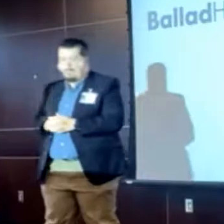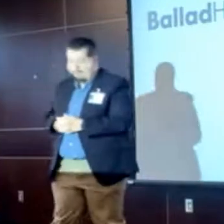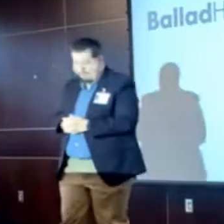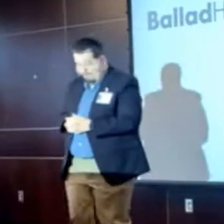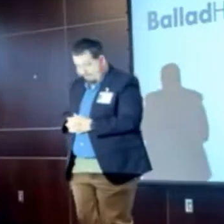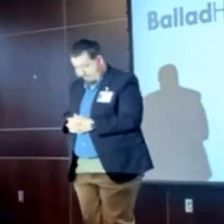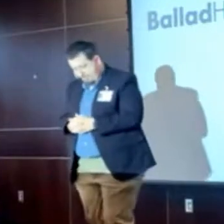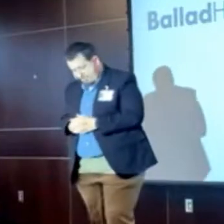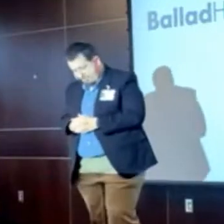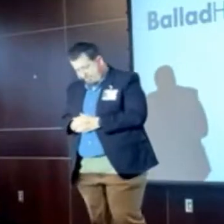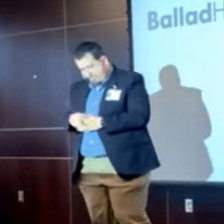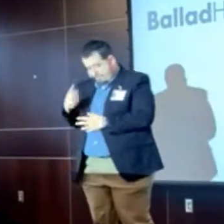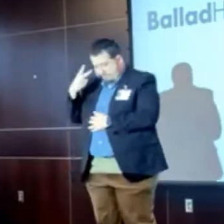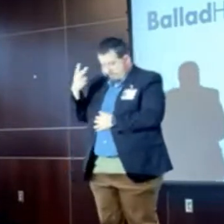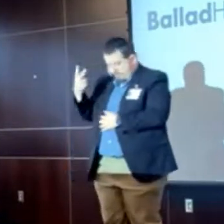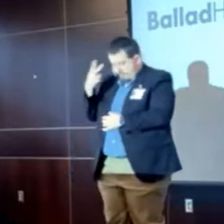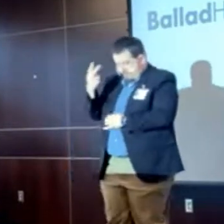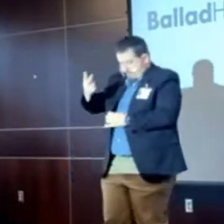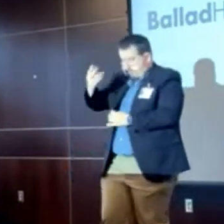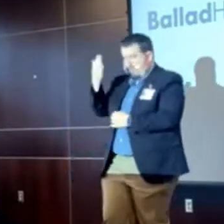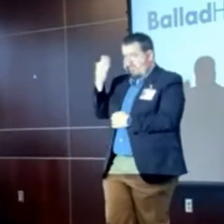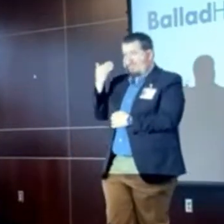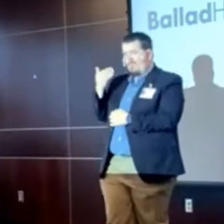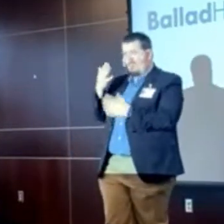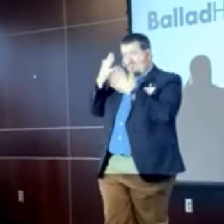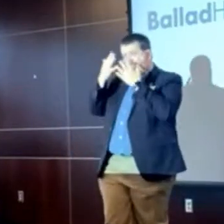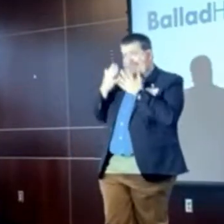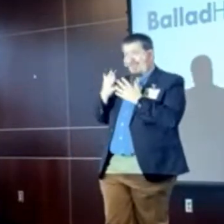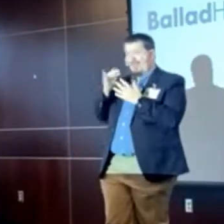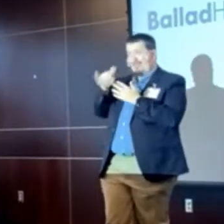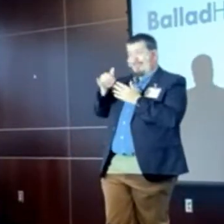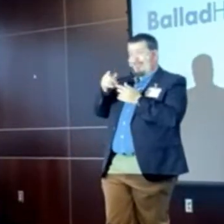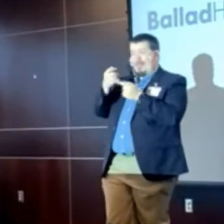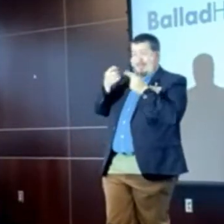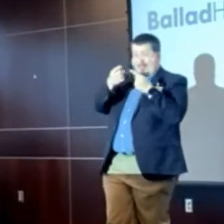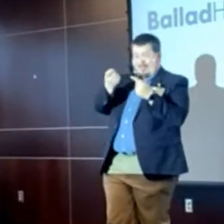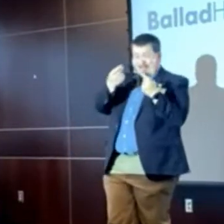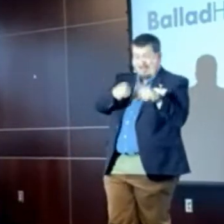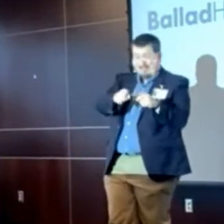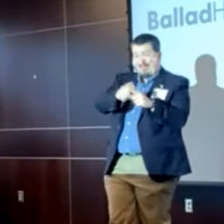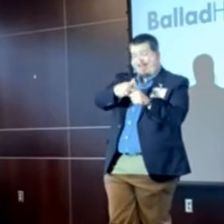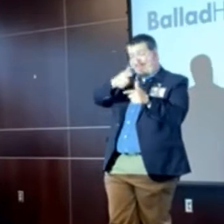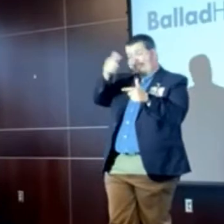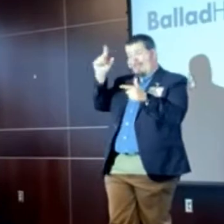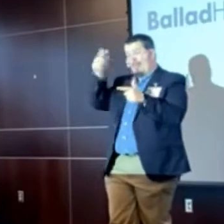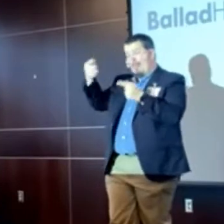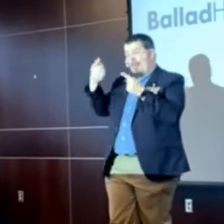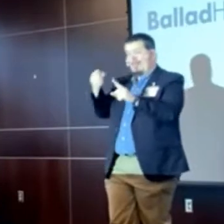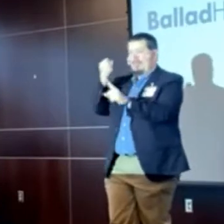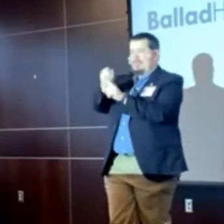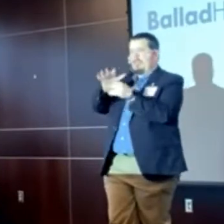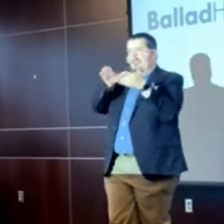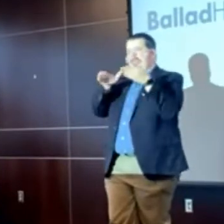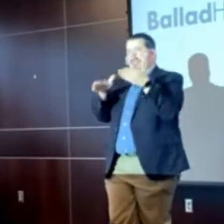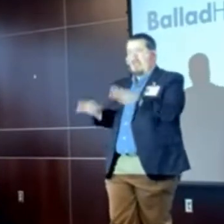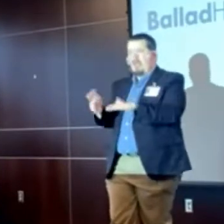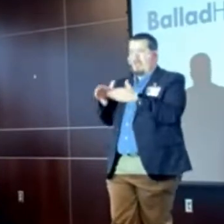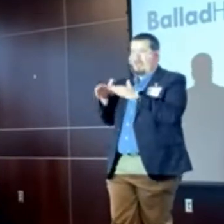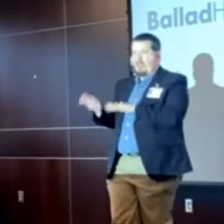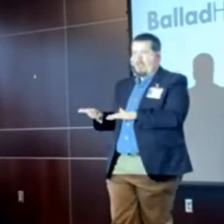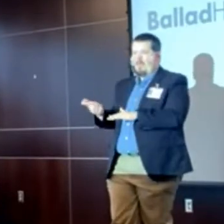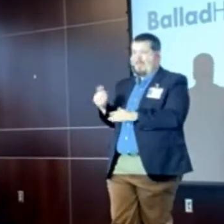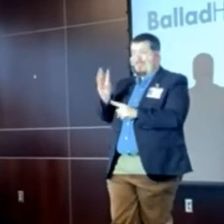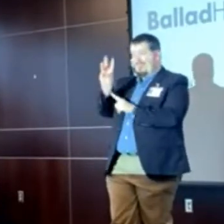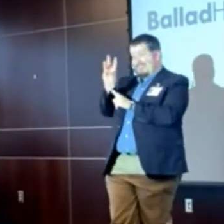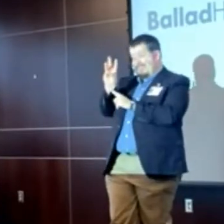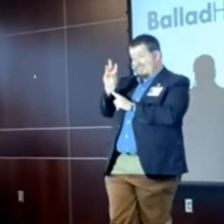So as we've seen before, unfortunately, a lagging indicator of this pandemic has been deaths.